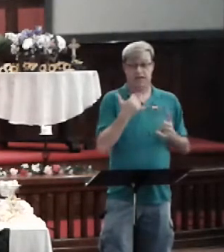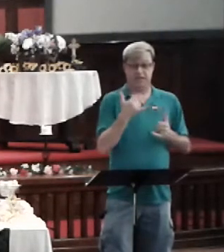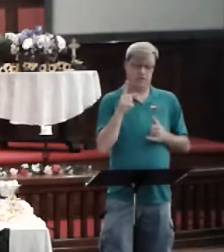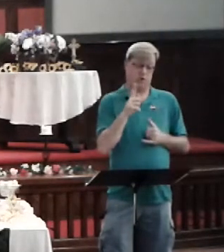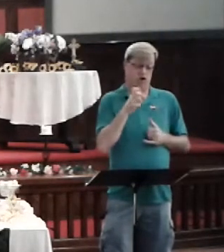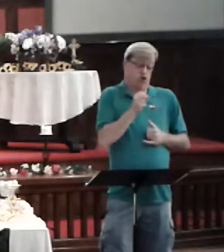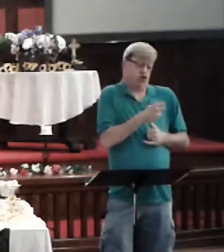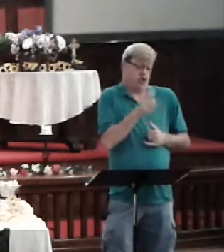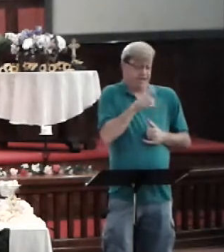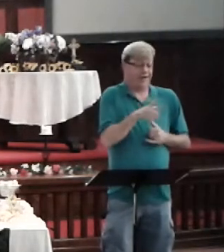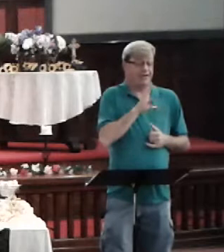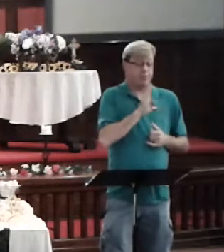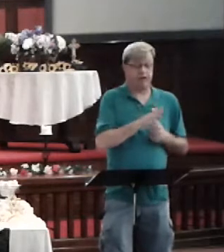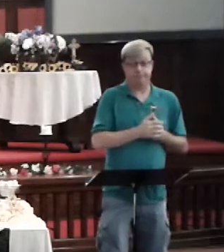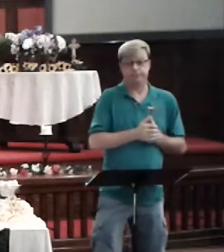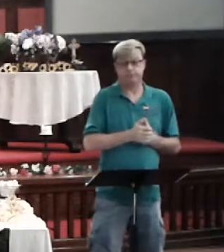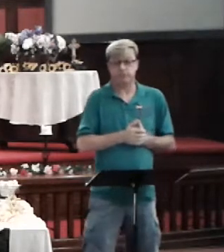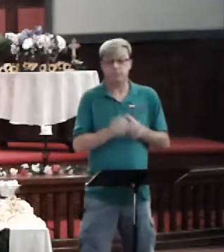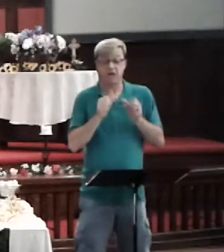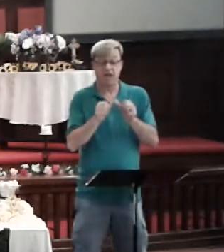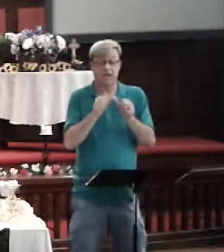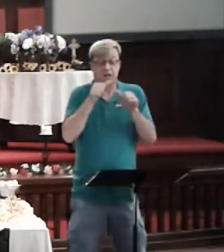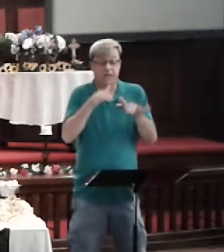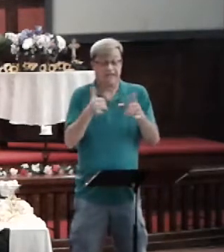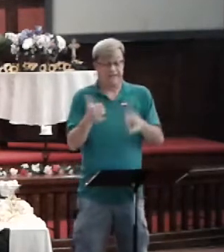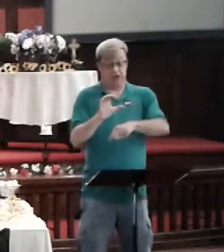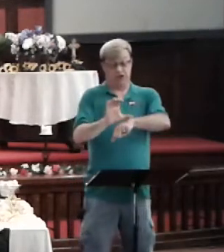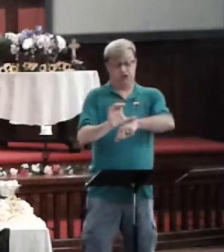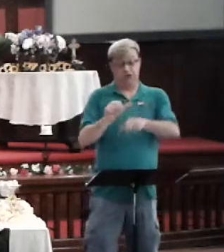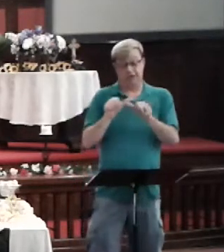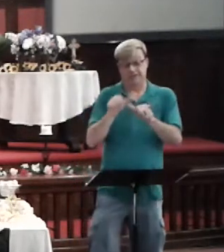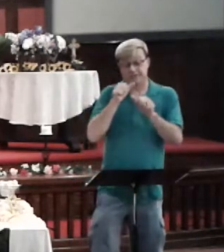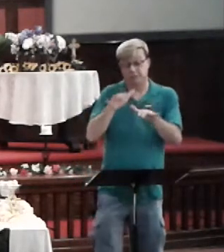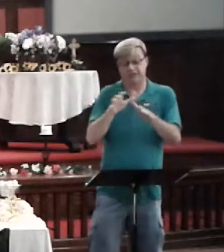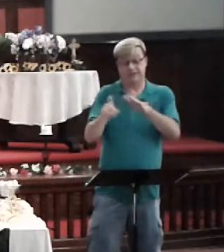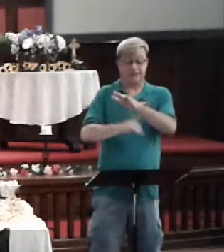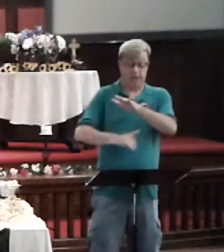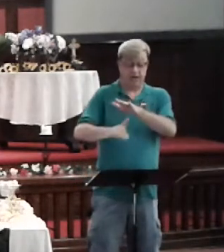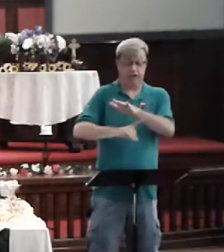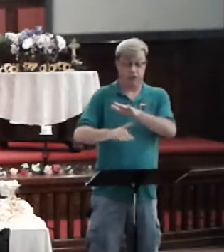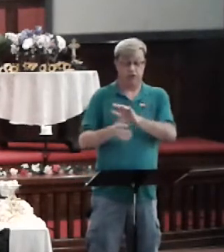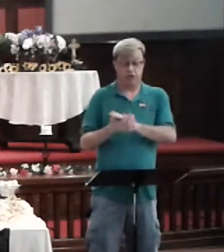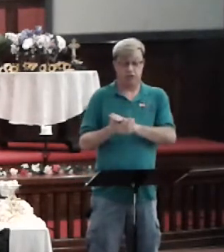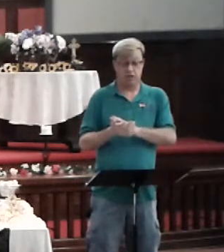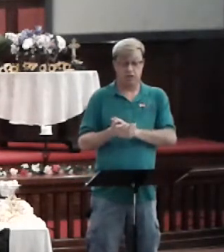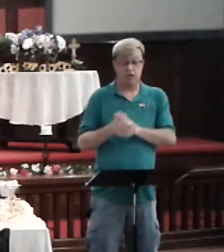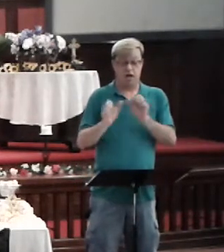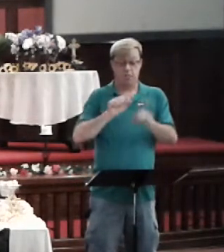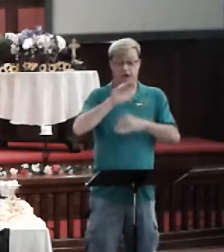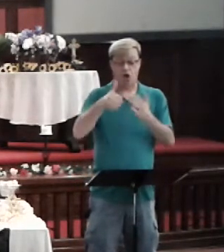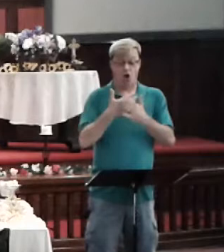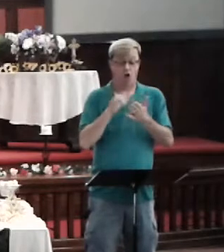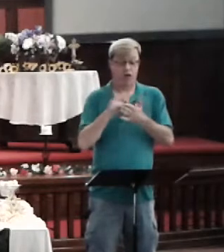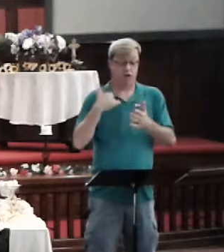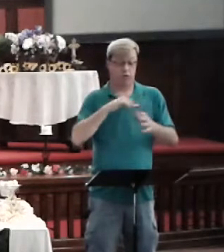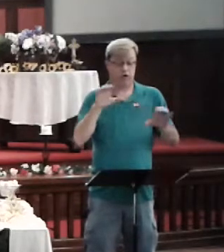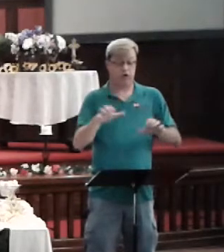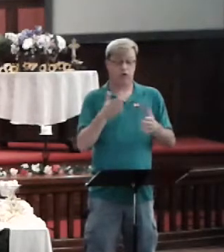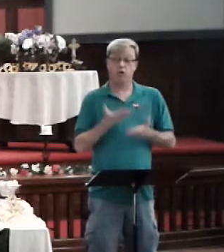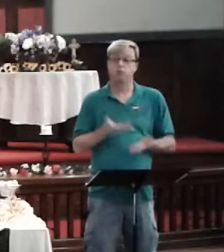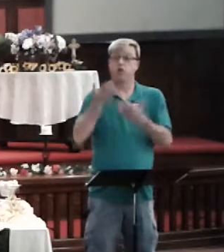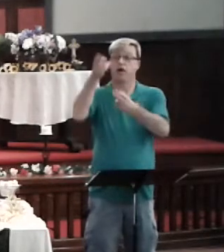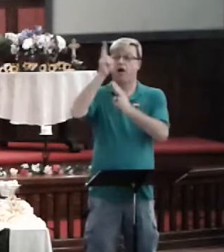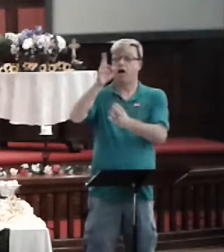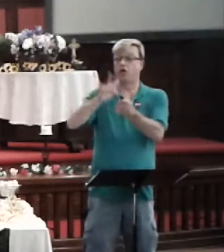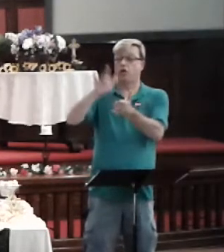she needed to be. Continue to bless this church. Continue to bless this denomination. And may all that we do bring honor and